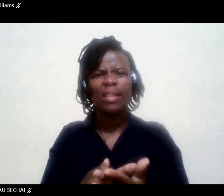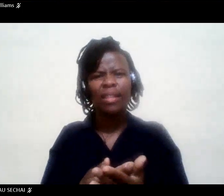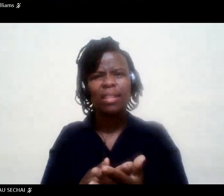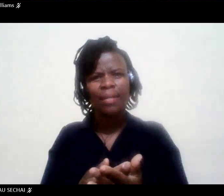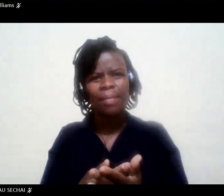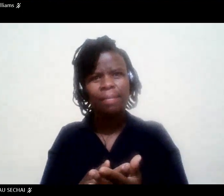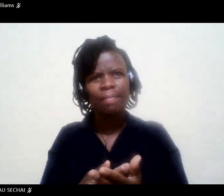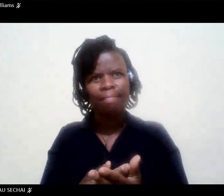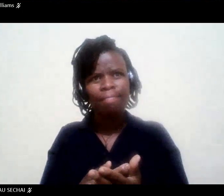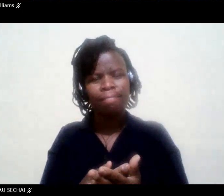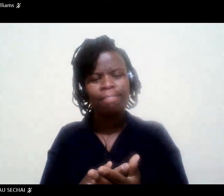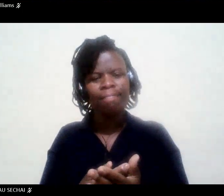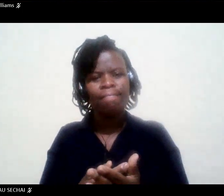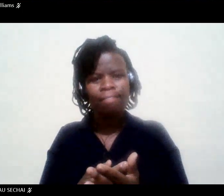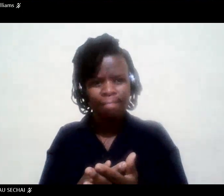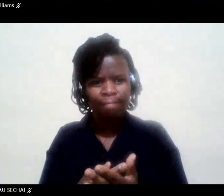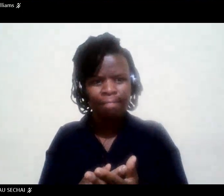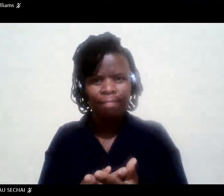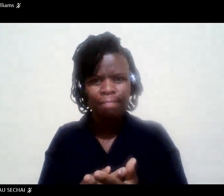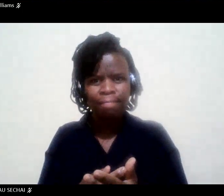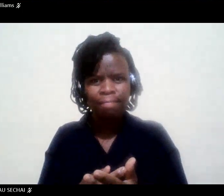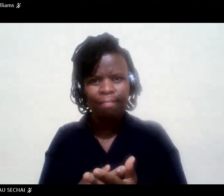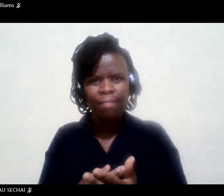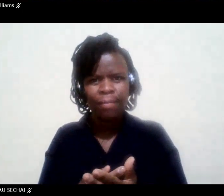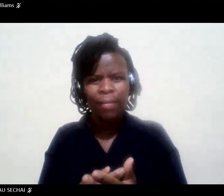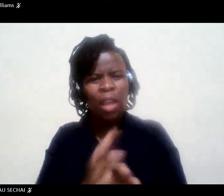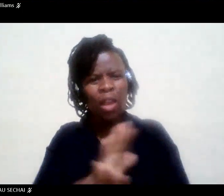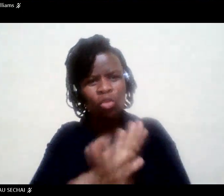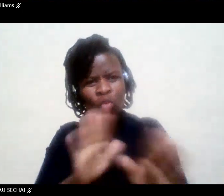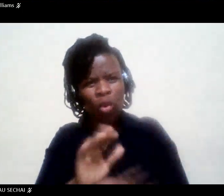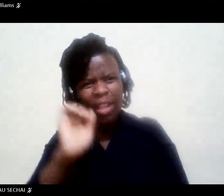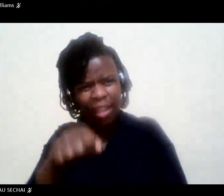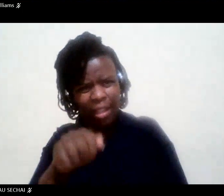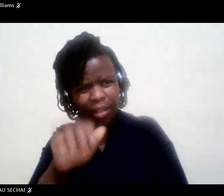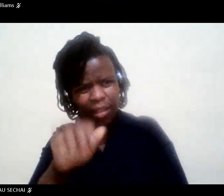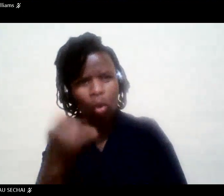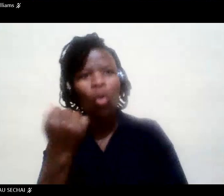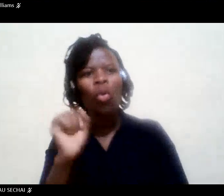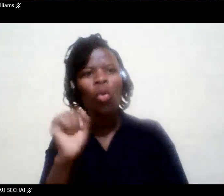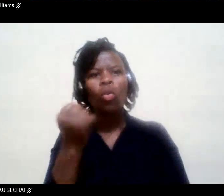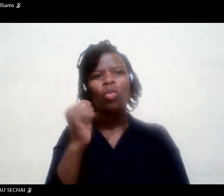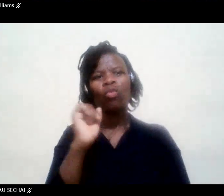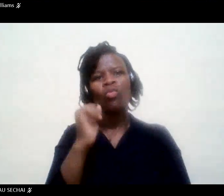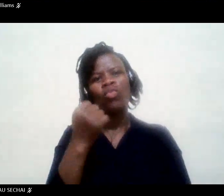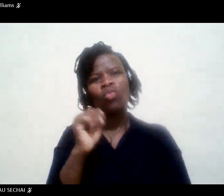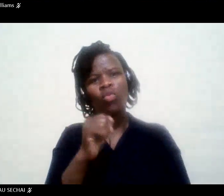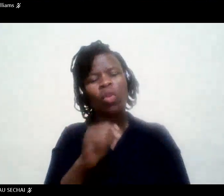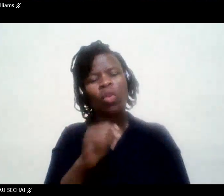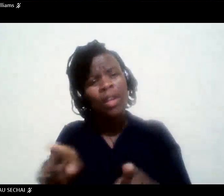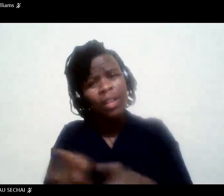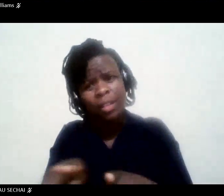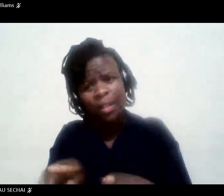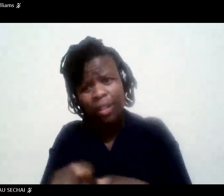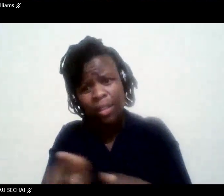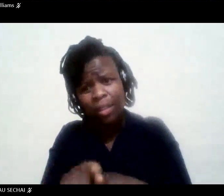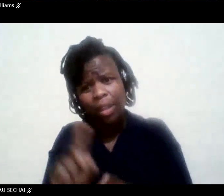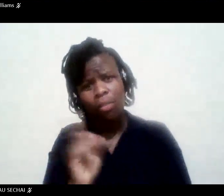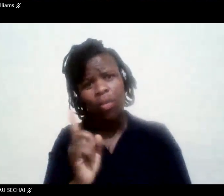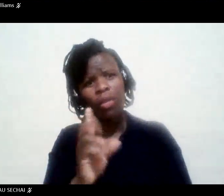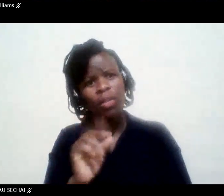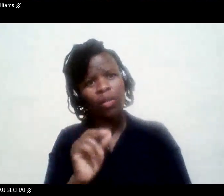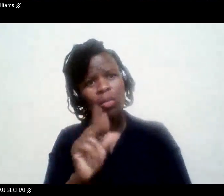It's not a yes or a no. That's what you'll find in disability. And why disability inclusion is difficult for some is that we